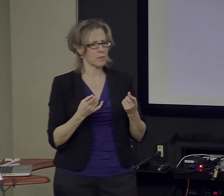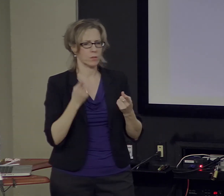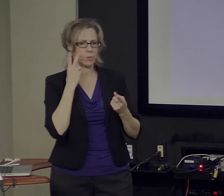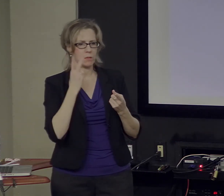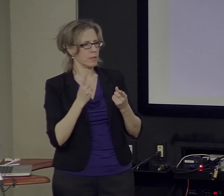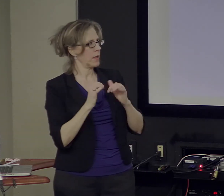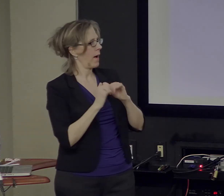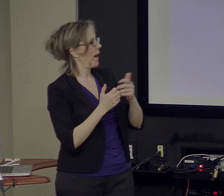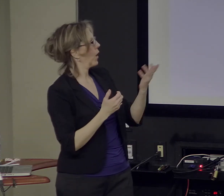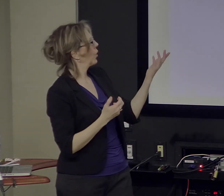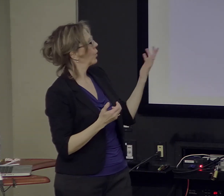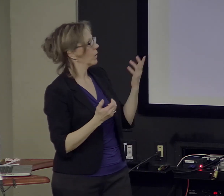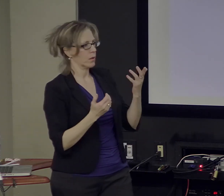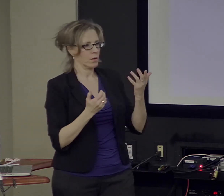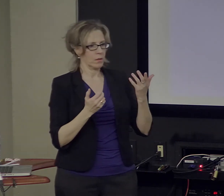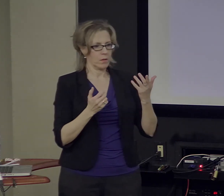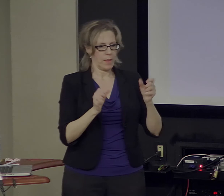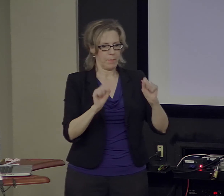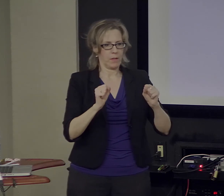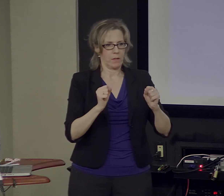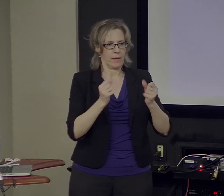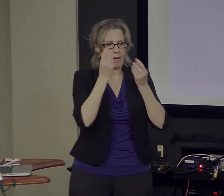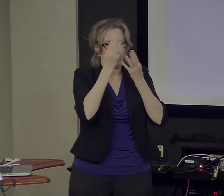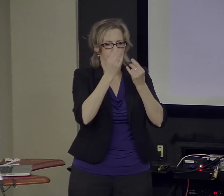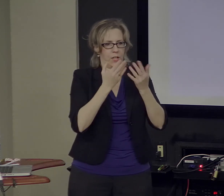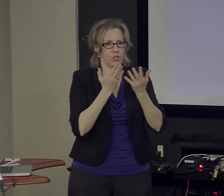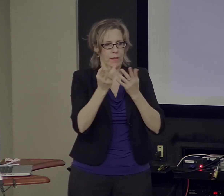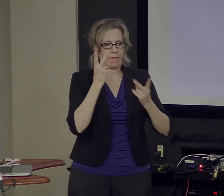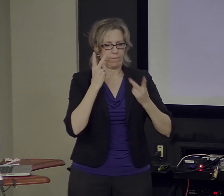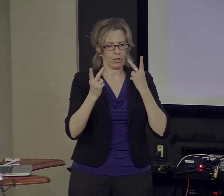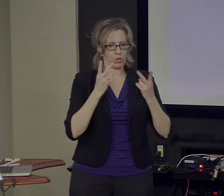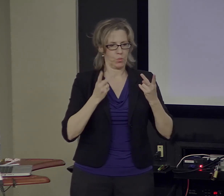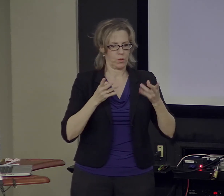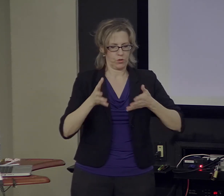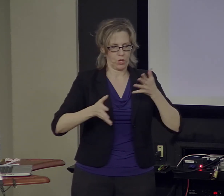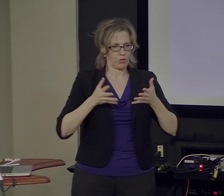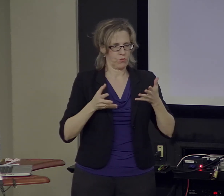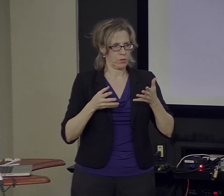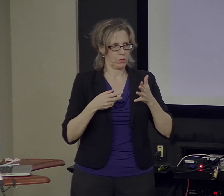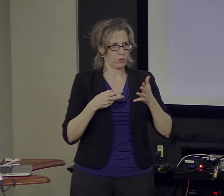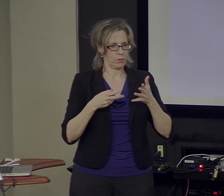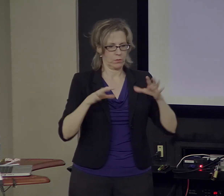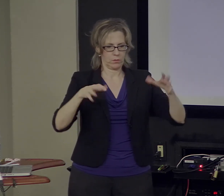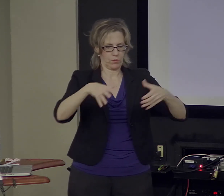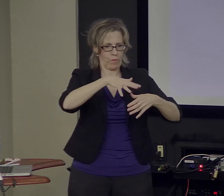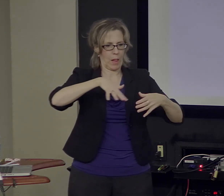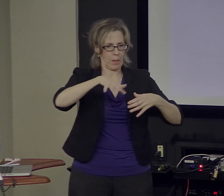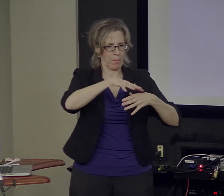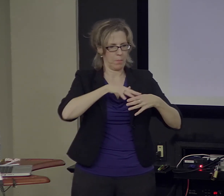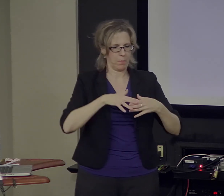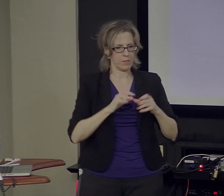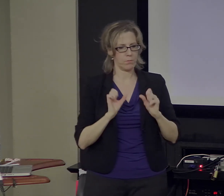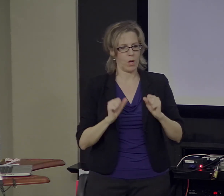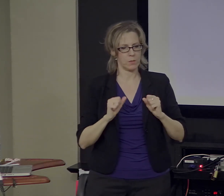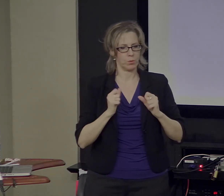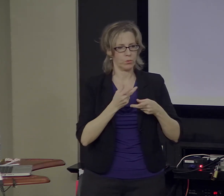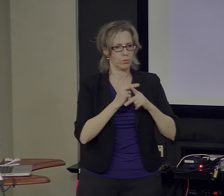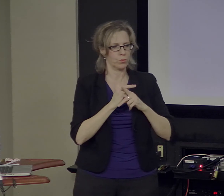for sign language, it'd be interesting to see how the visual gestural component of the